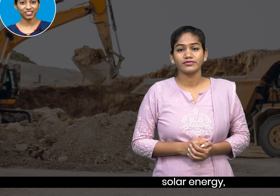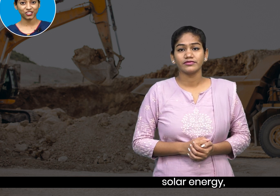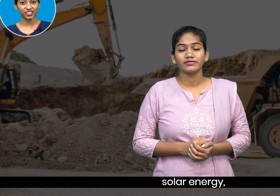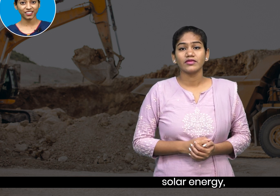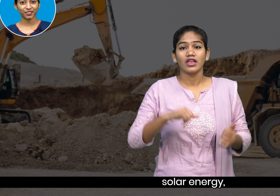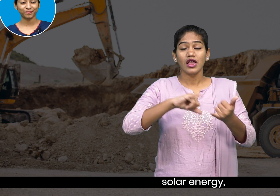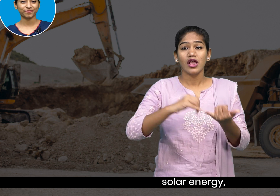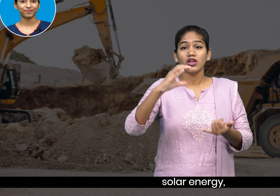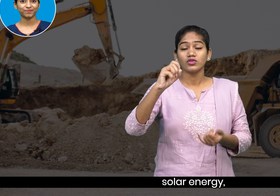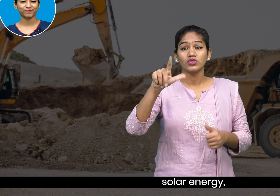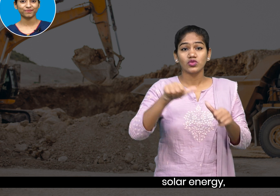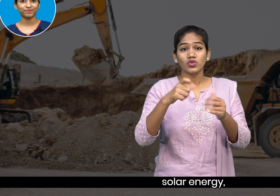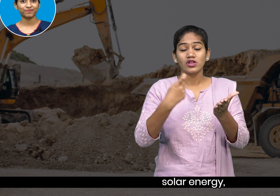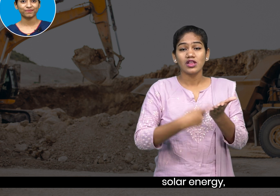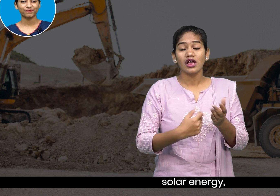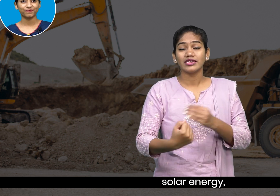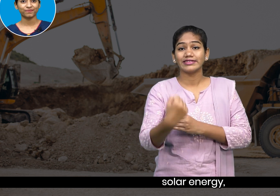solar energy,